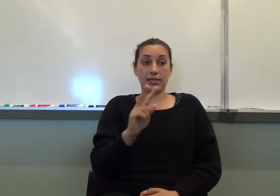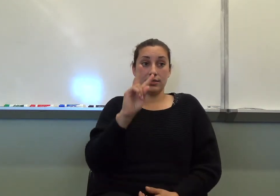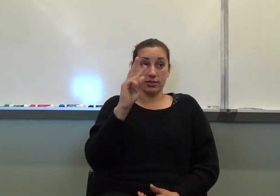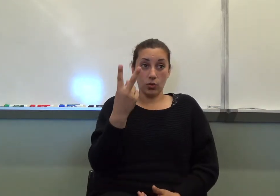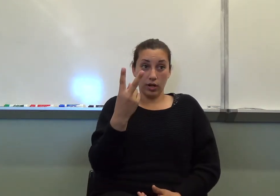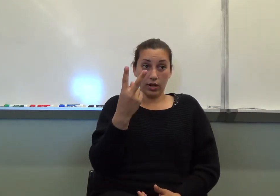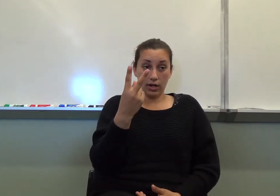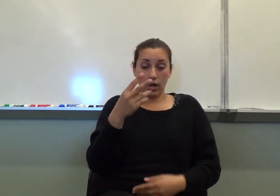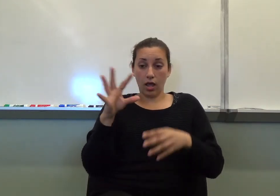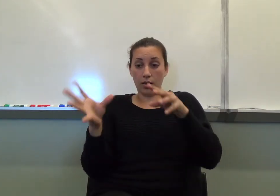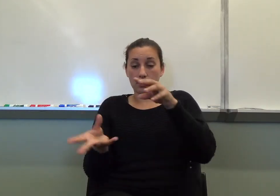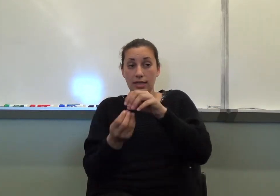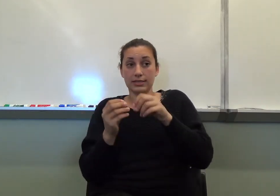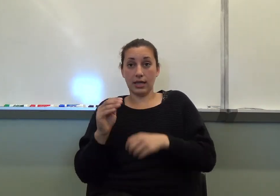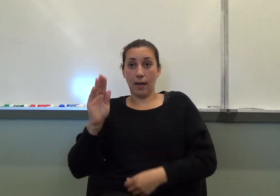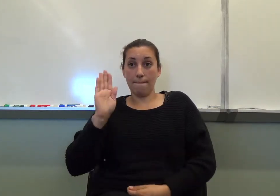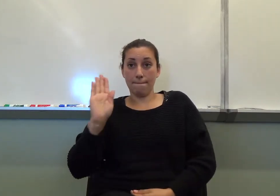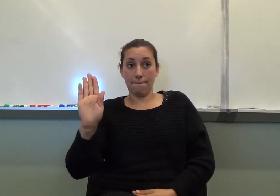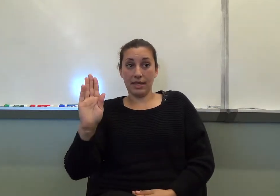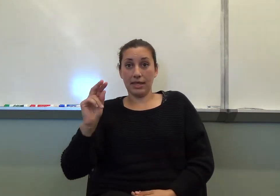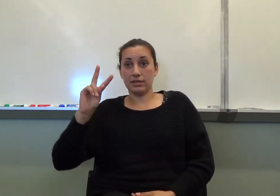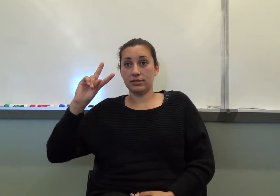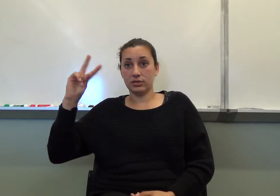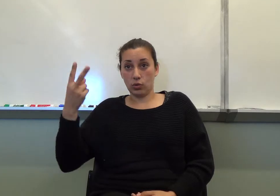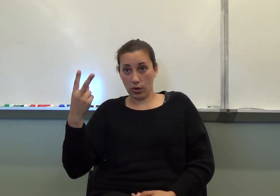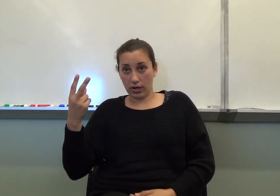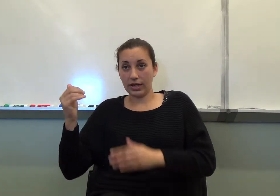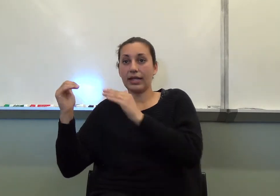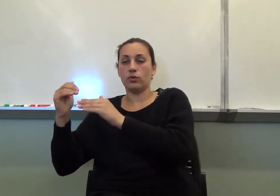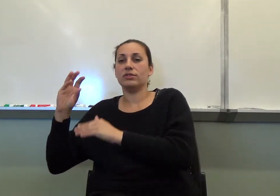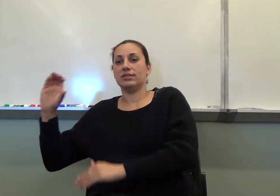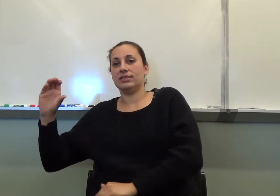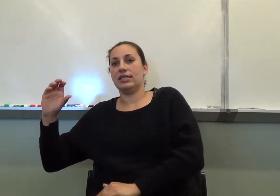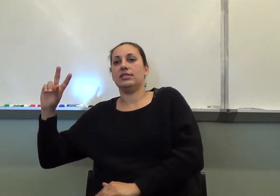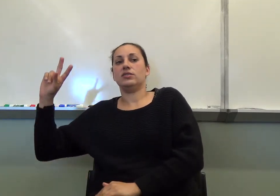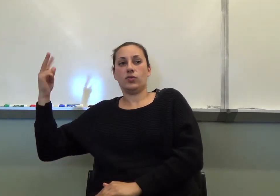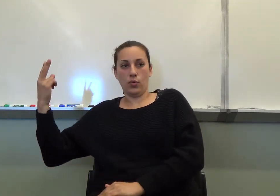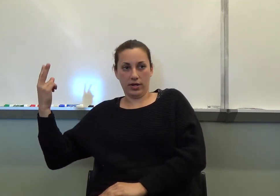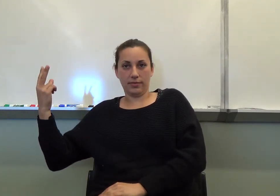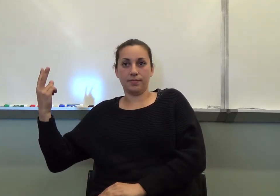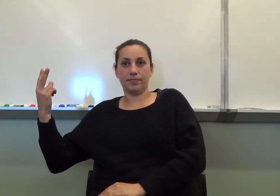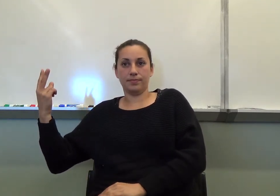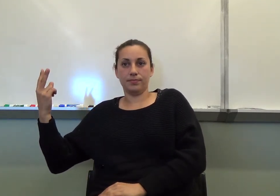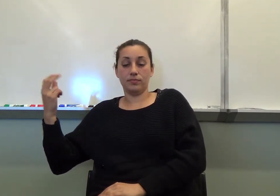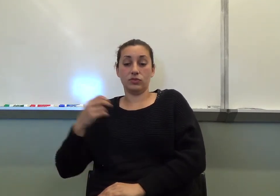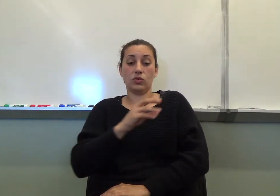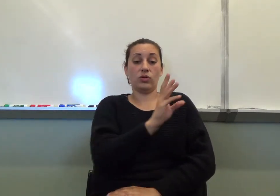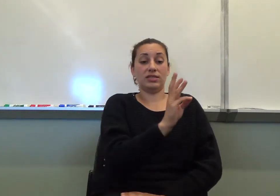get the square of C. So that's going to be 6 squared plus 8 squared is equal to C